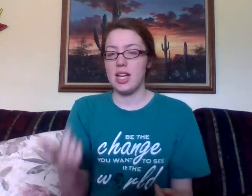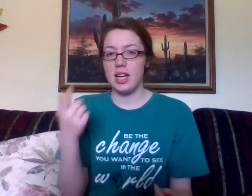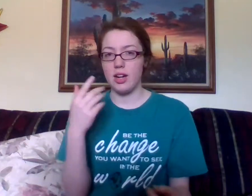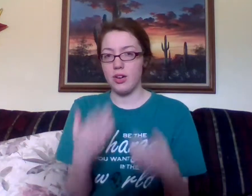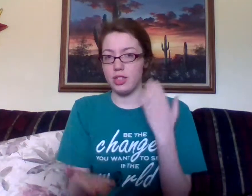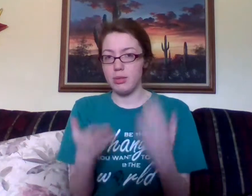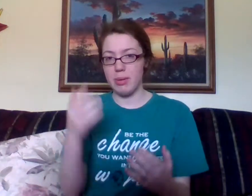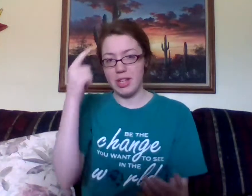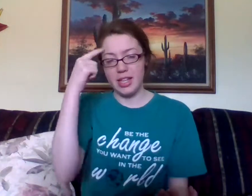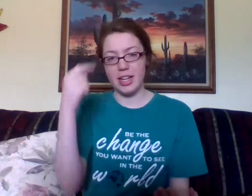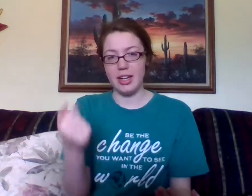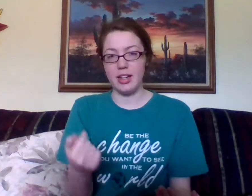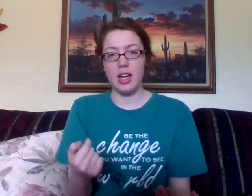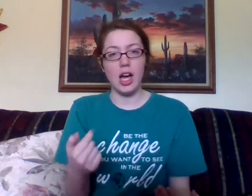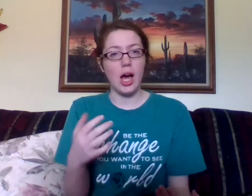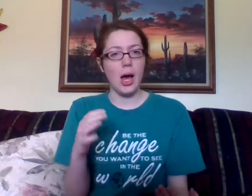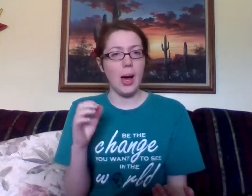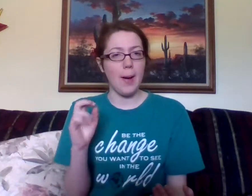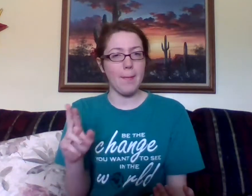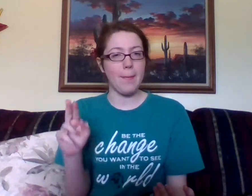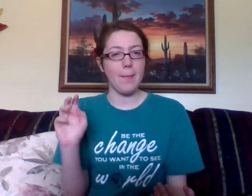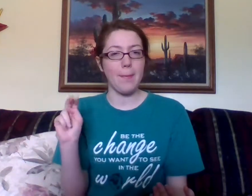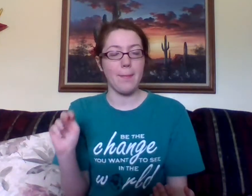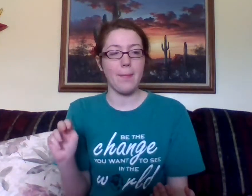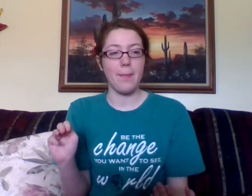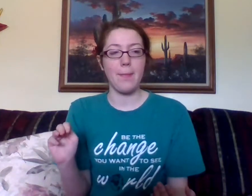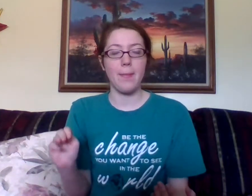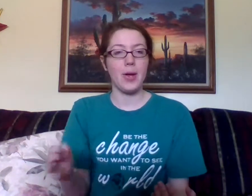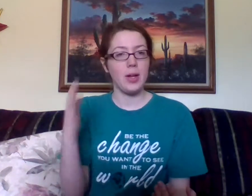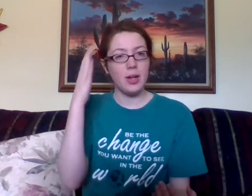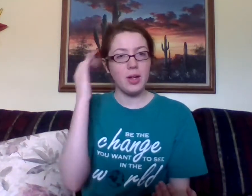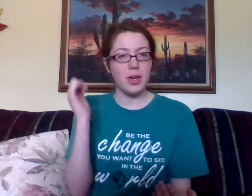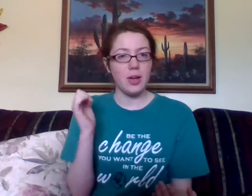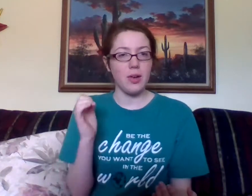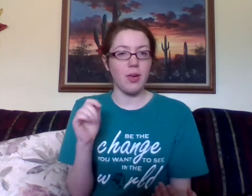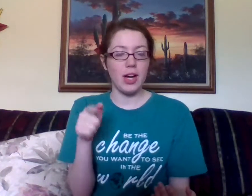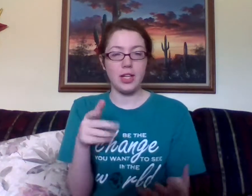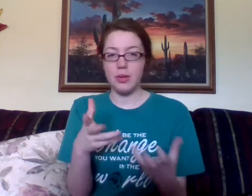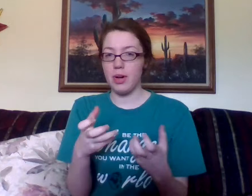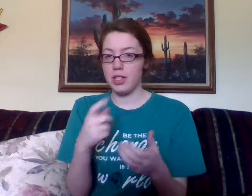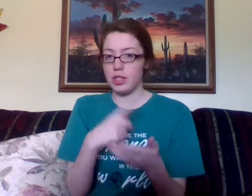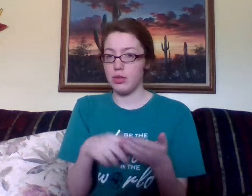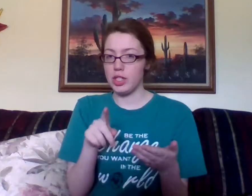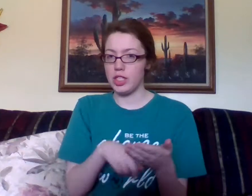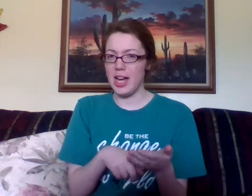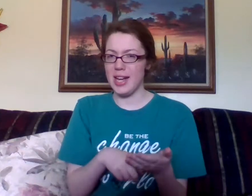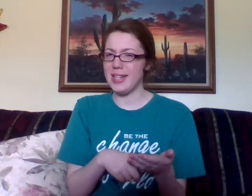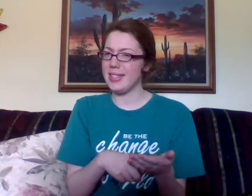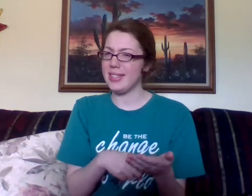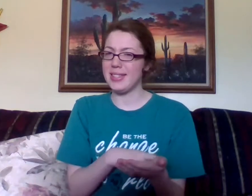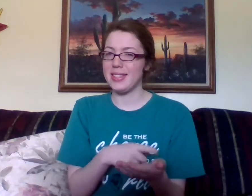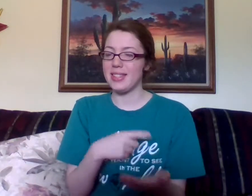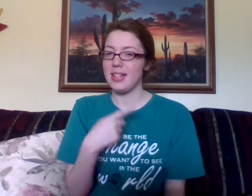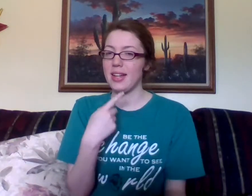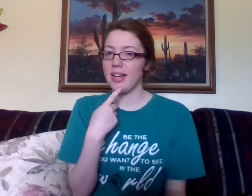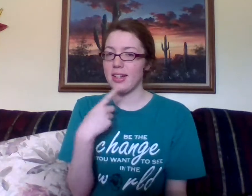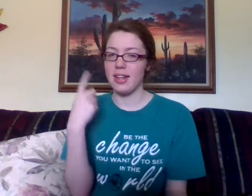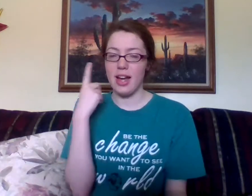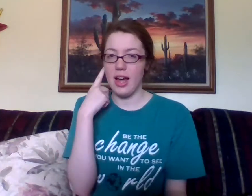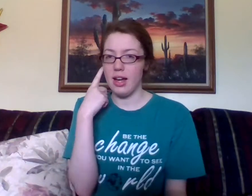And of course, you may be thinking, um, why do you want to criticize like a